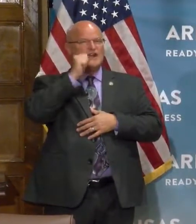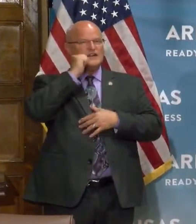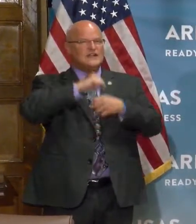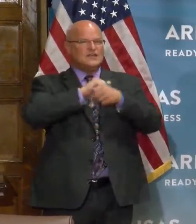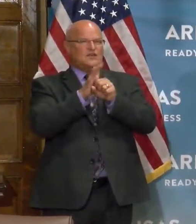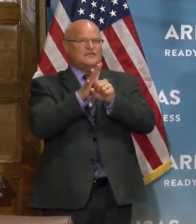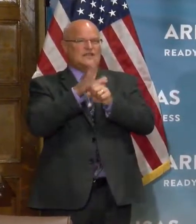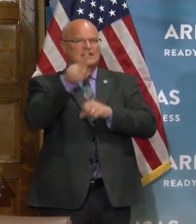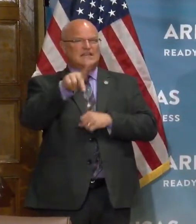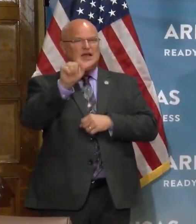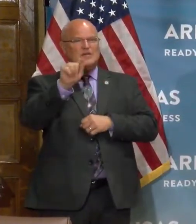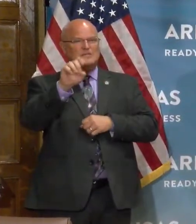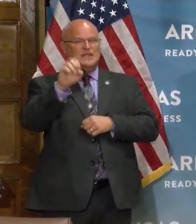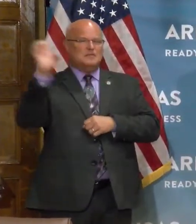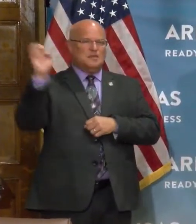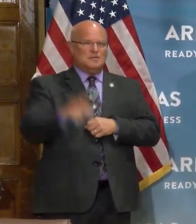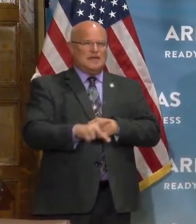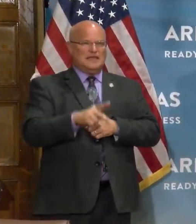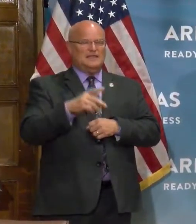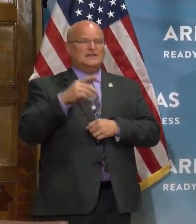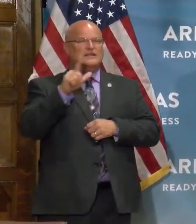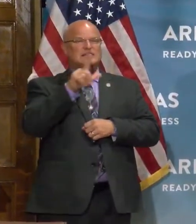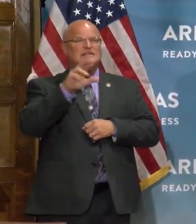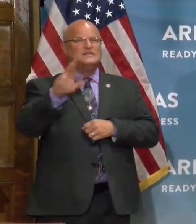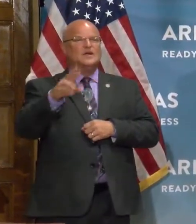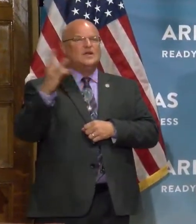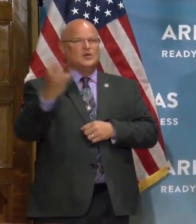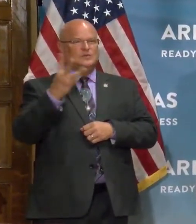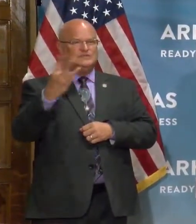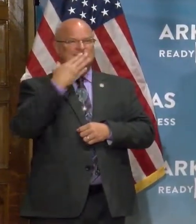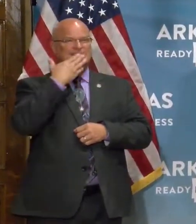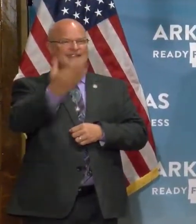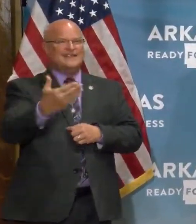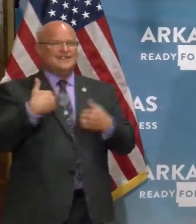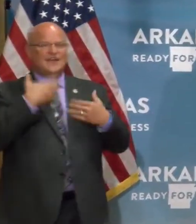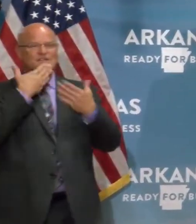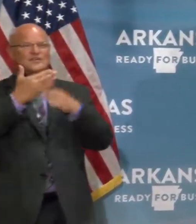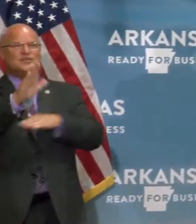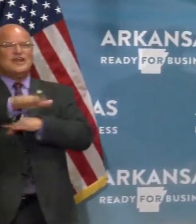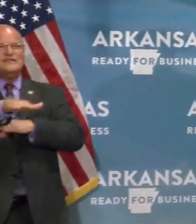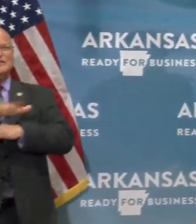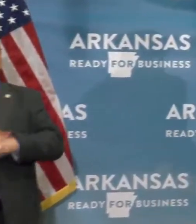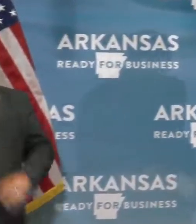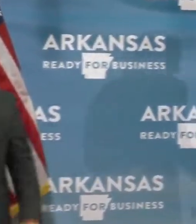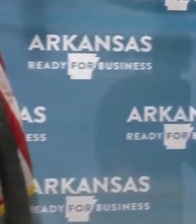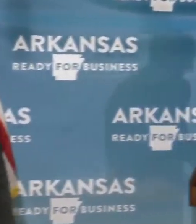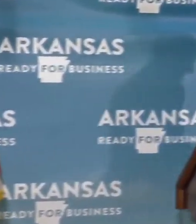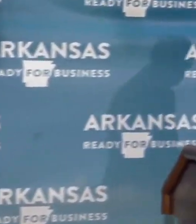COVID-19 update and be back here in Little Rock on Wednesday. Thank you. Have a good afternoon.